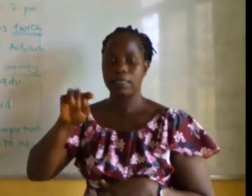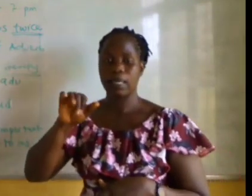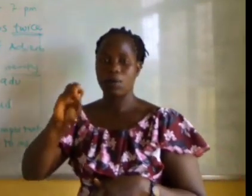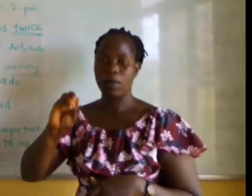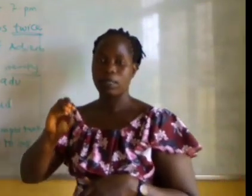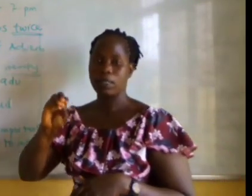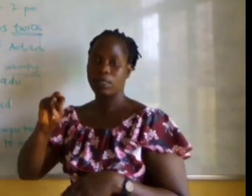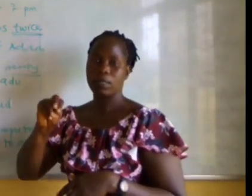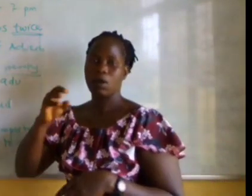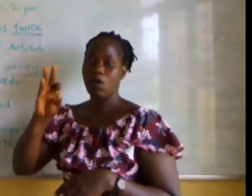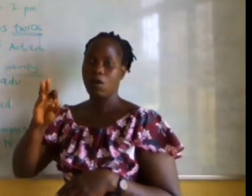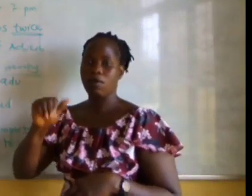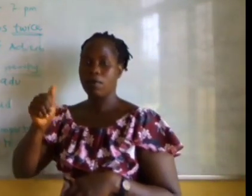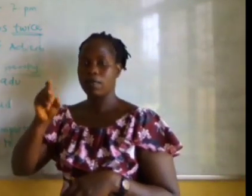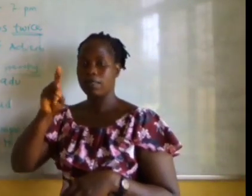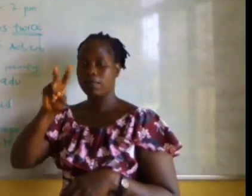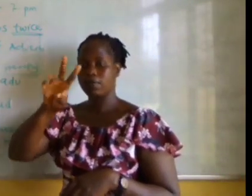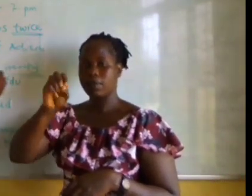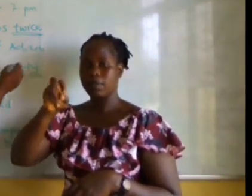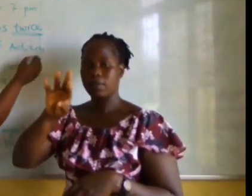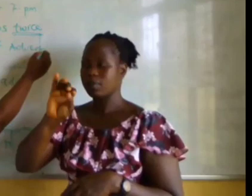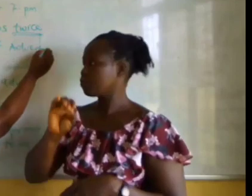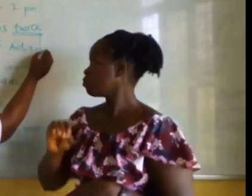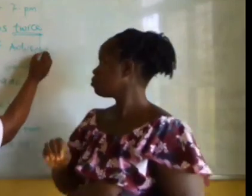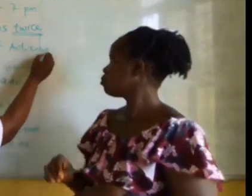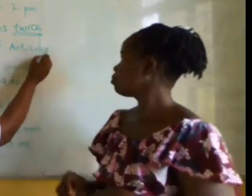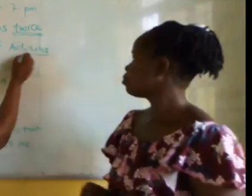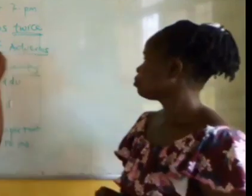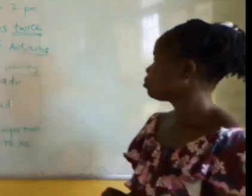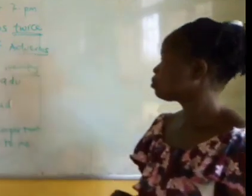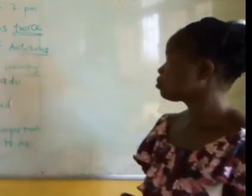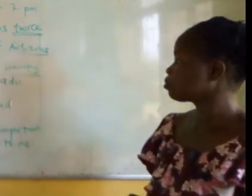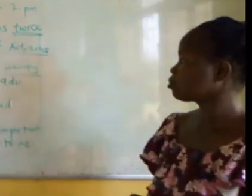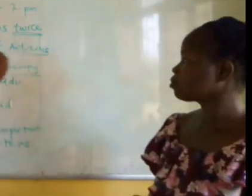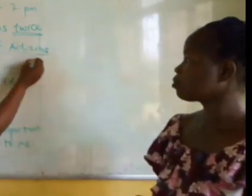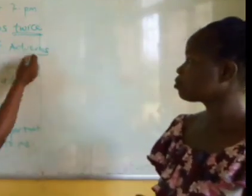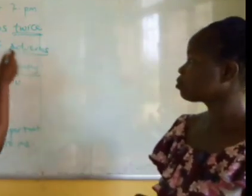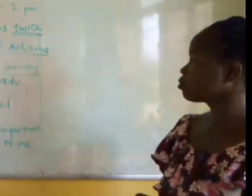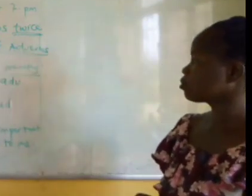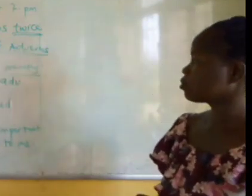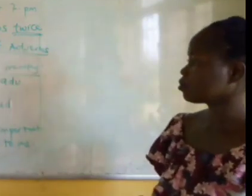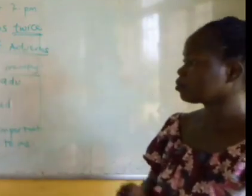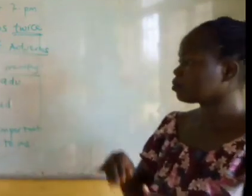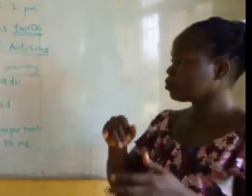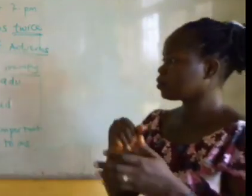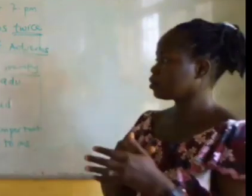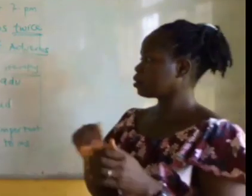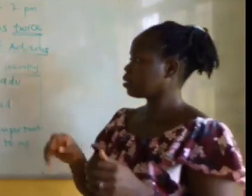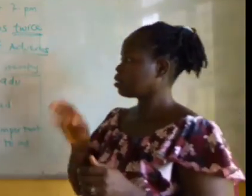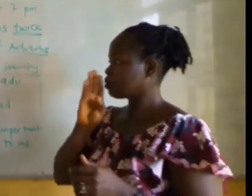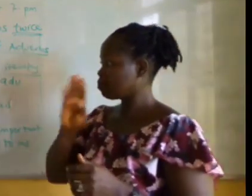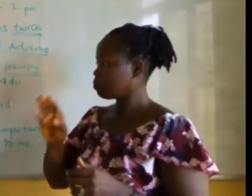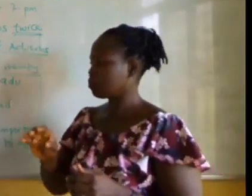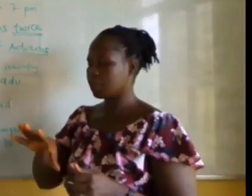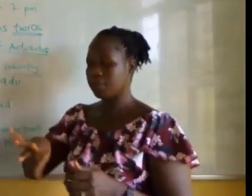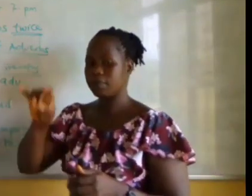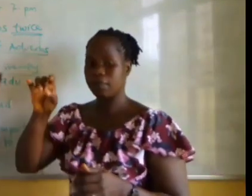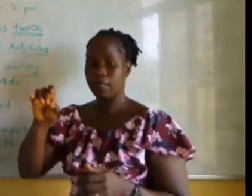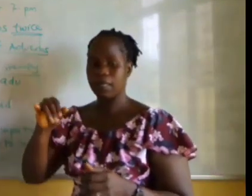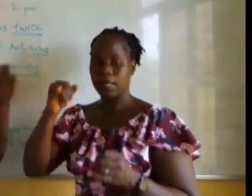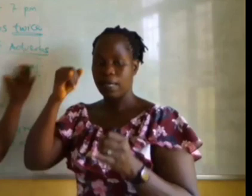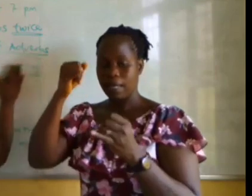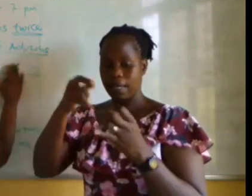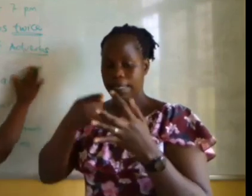The position of adverbs. Adverbs can be found at the beginning of a word, of